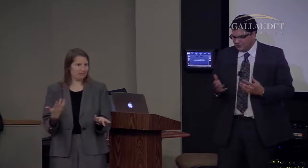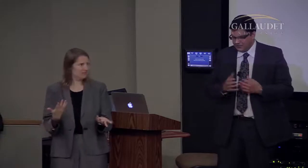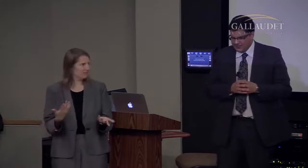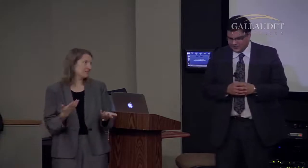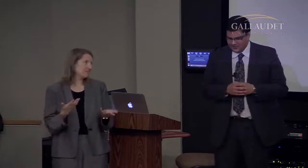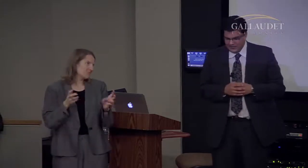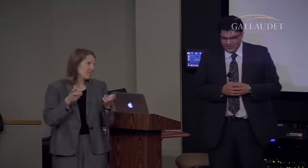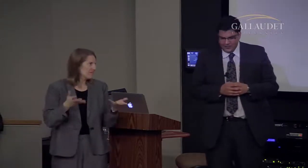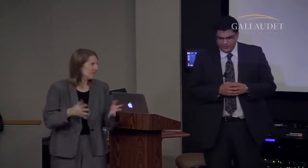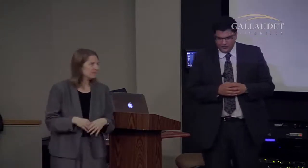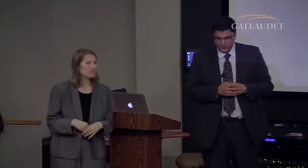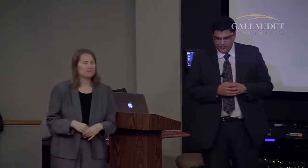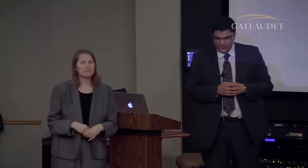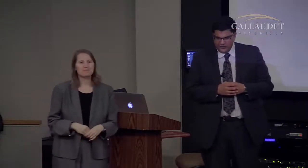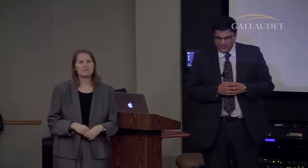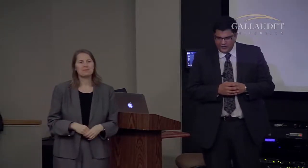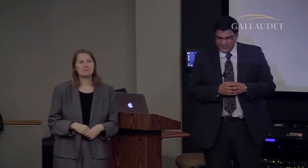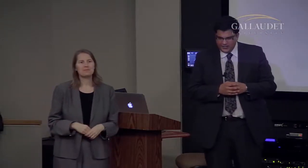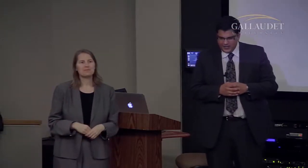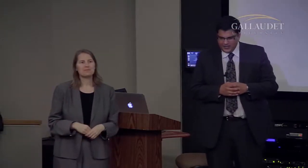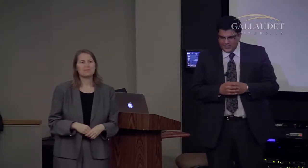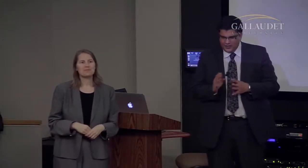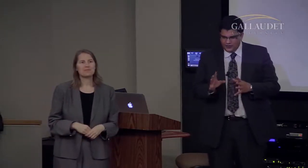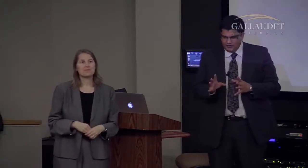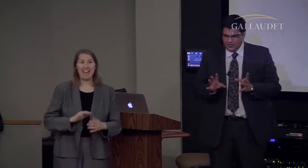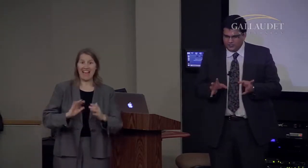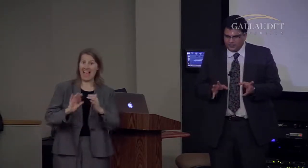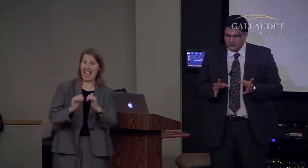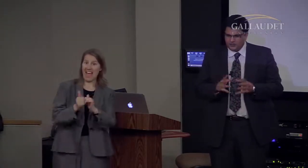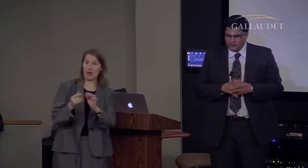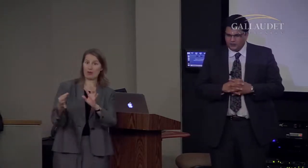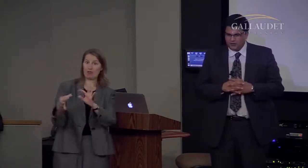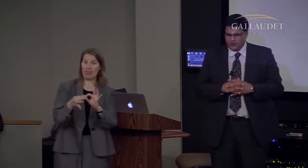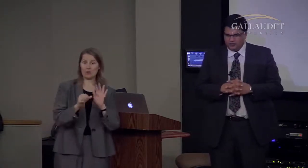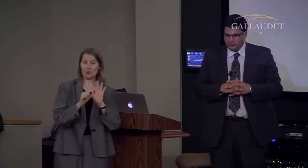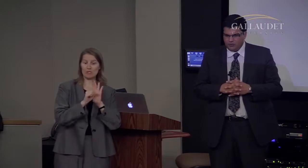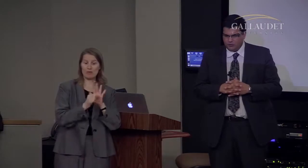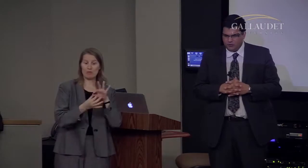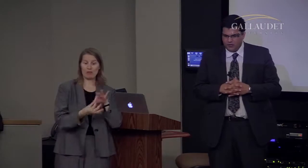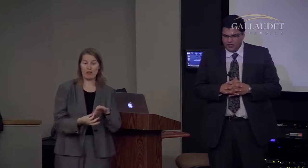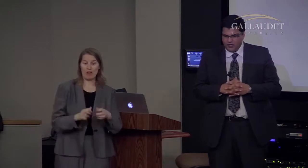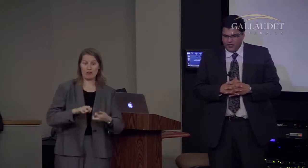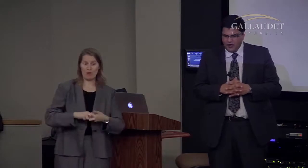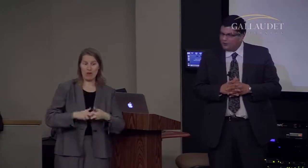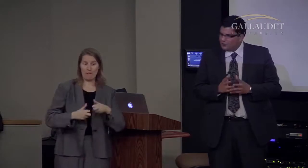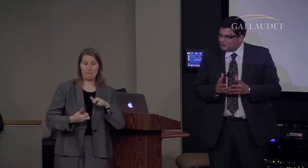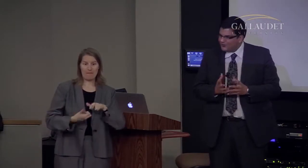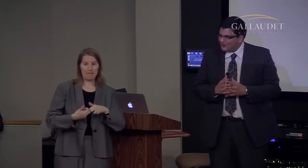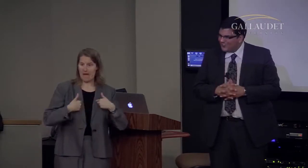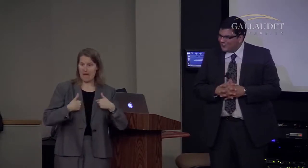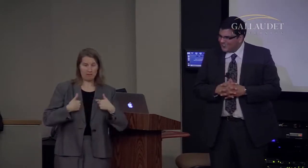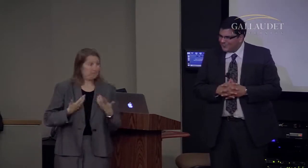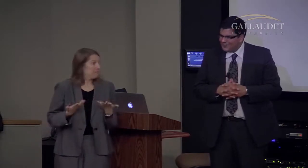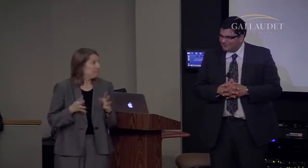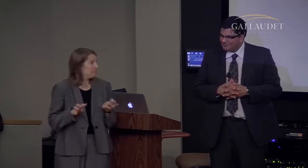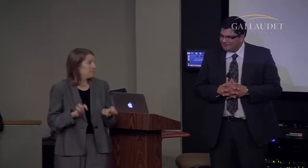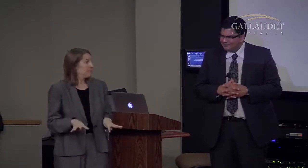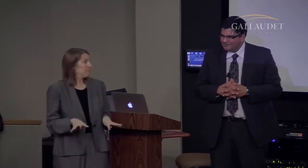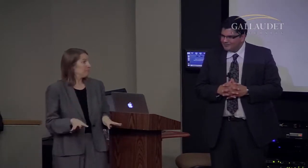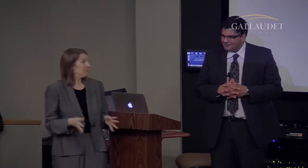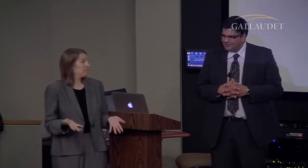in some sense. So, but exactly how that relates to the symbol grounding problem, I'm not sure.